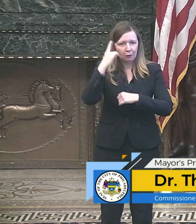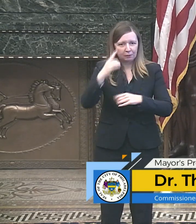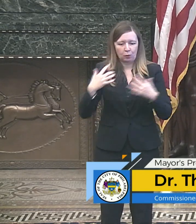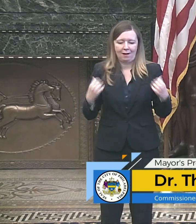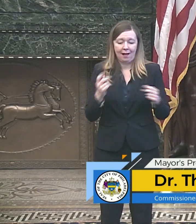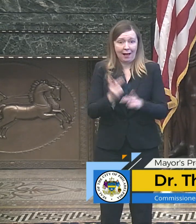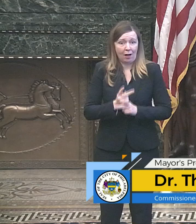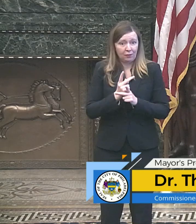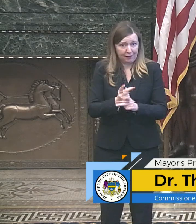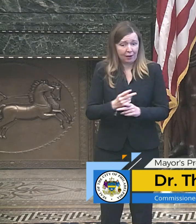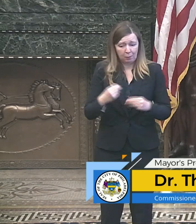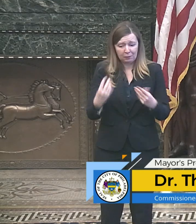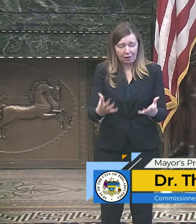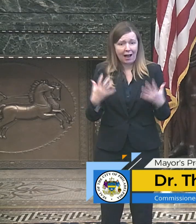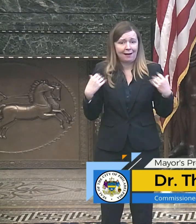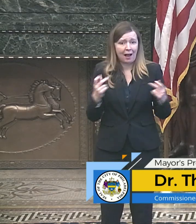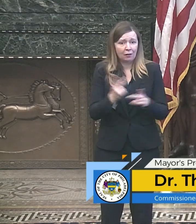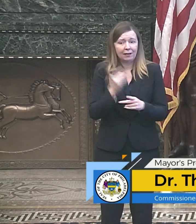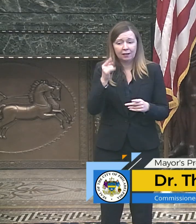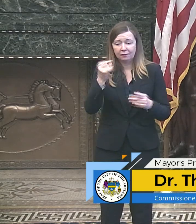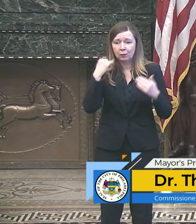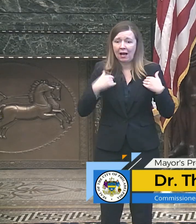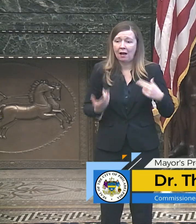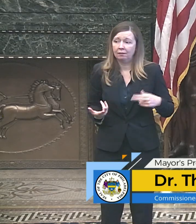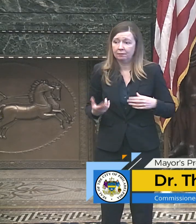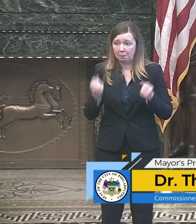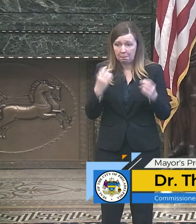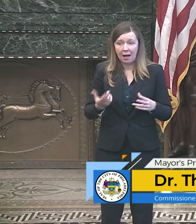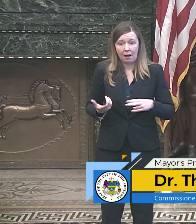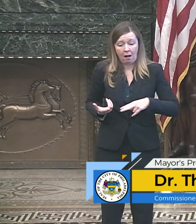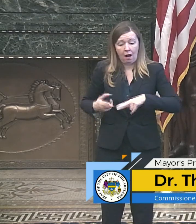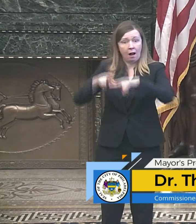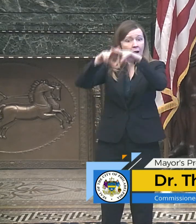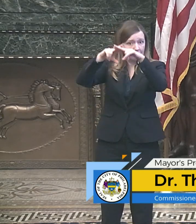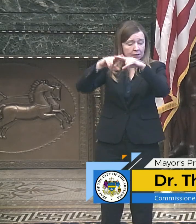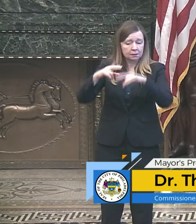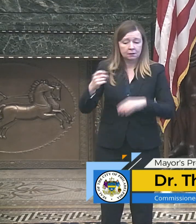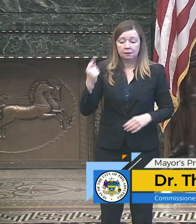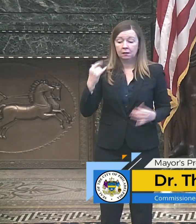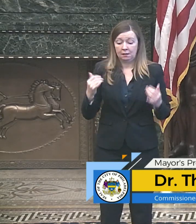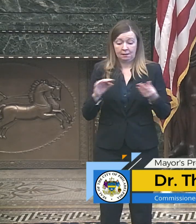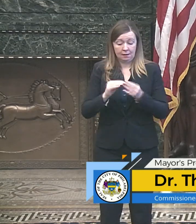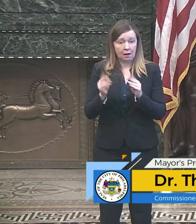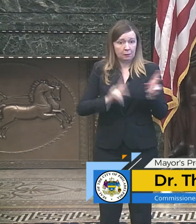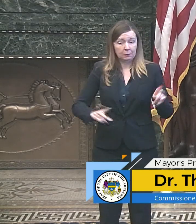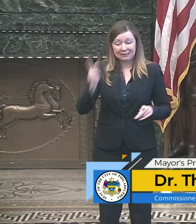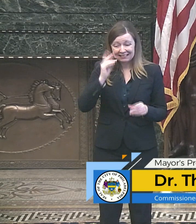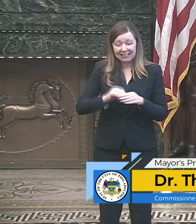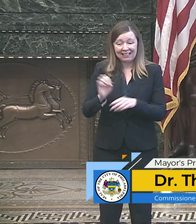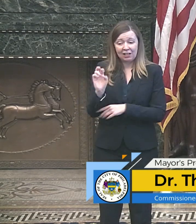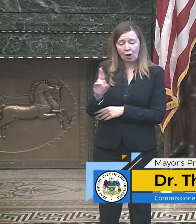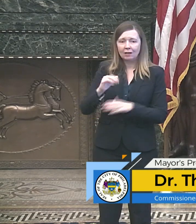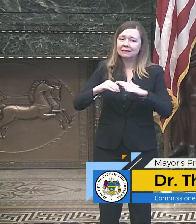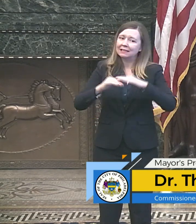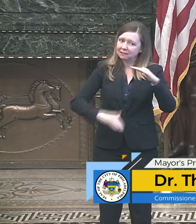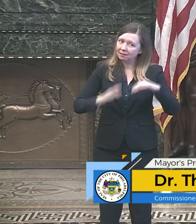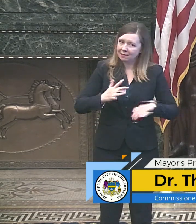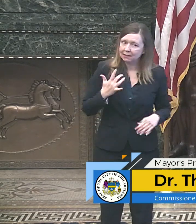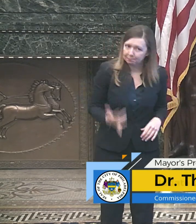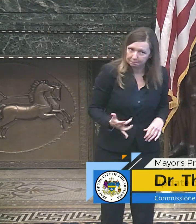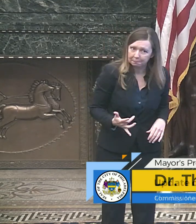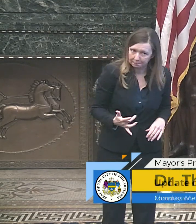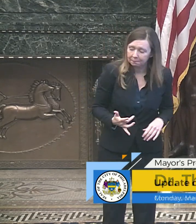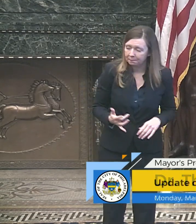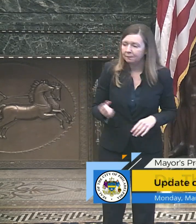care, to provide health care if we do have a surge in demand for health care. Right now, the number of people seen in emergency departments is less than